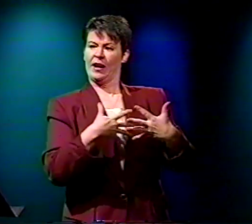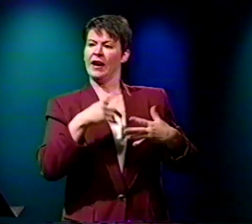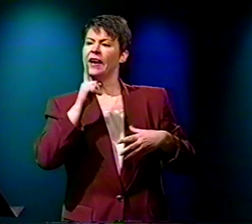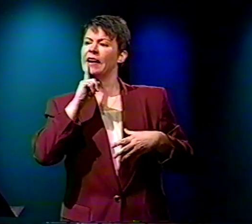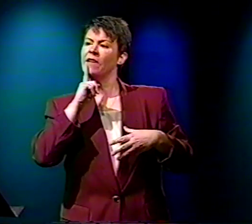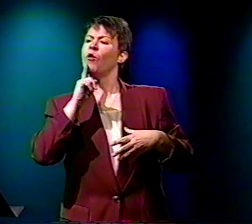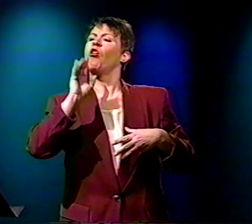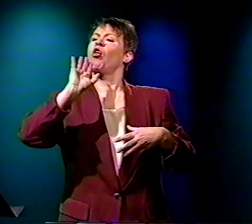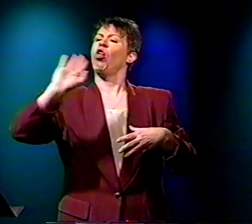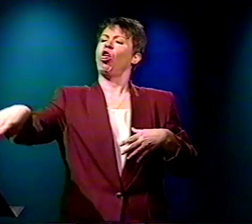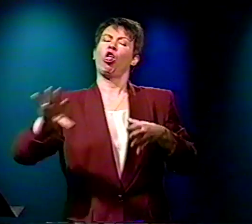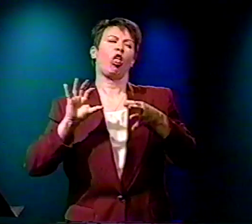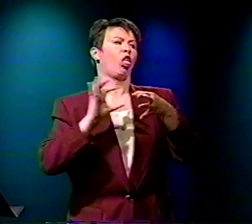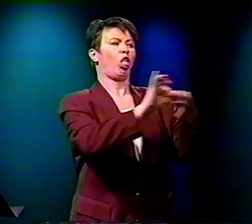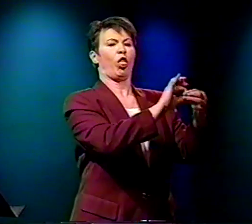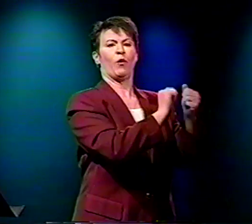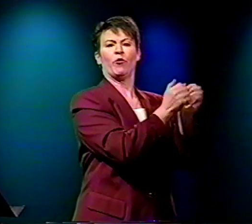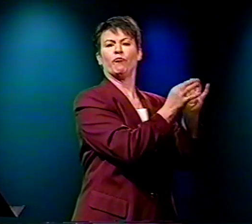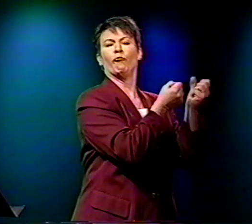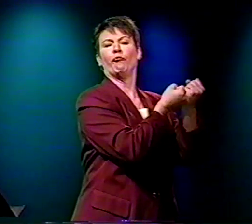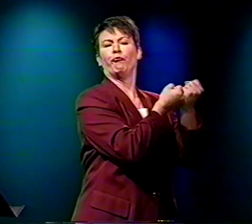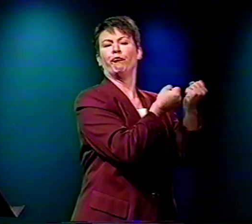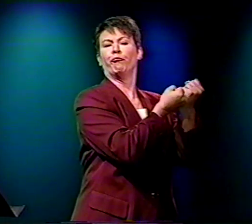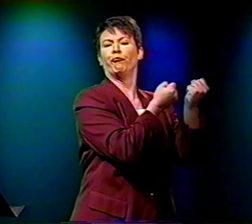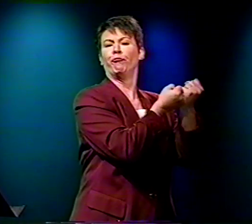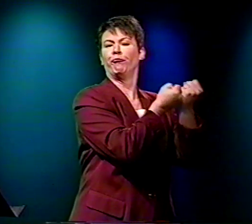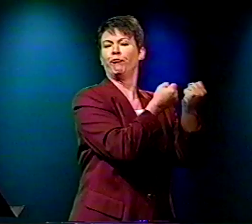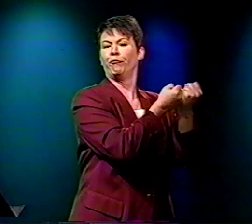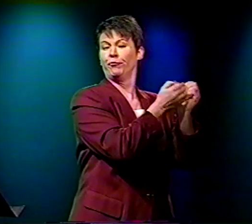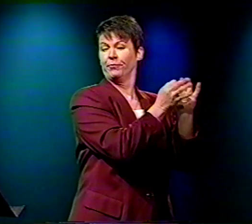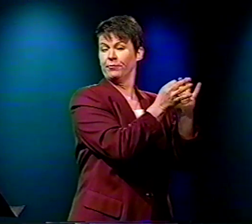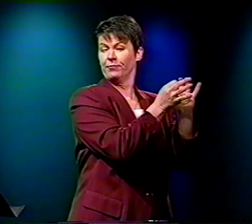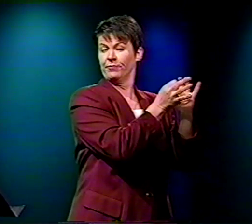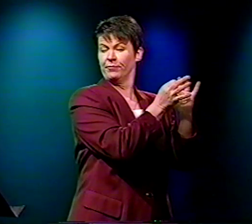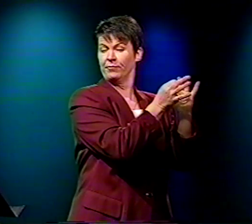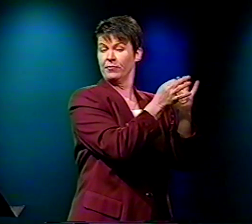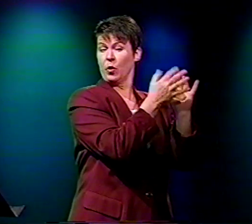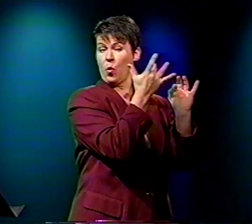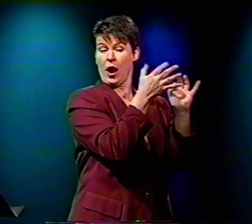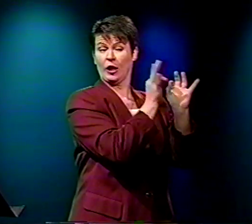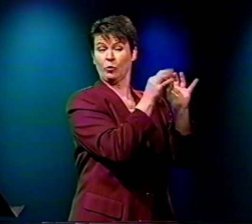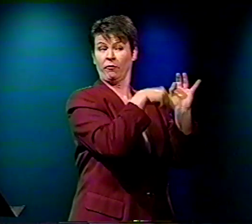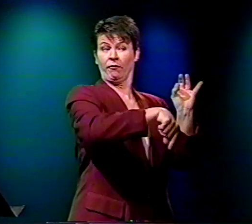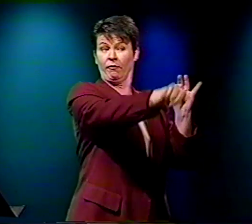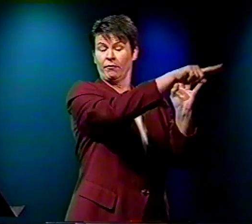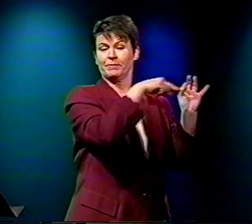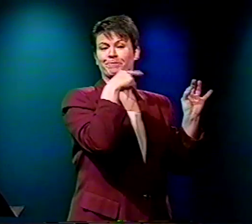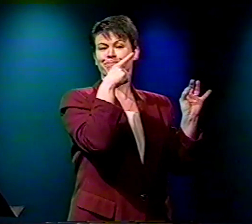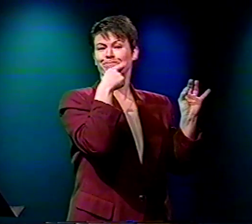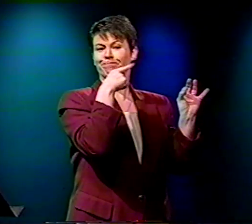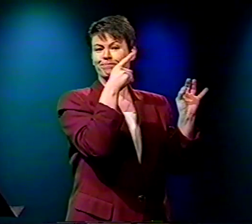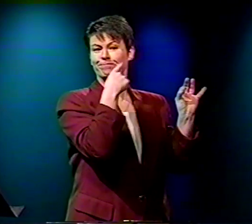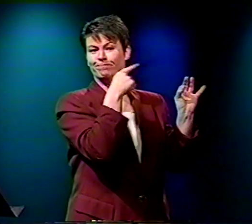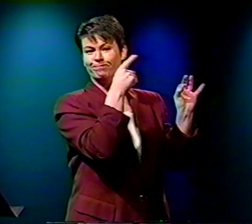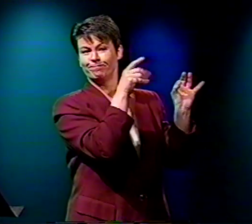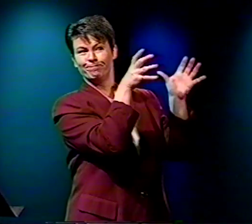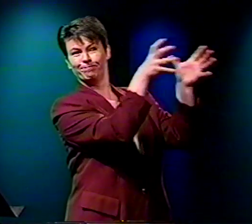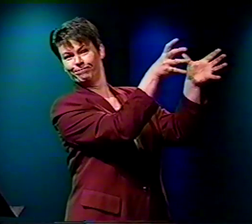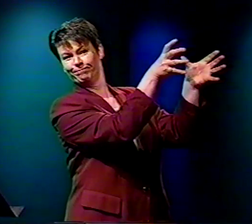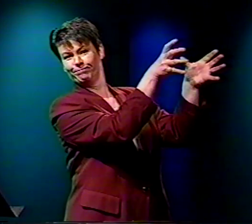interpreters because they are afraid to work with interpreters because they may be perceived by members of their own community as affiliating with hearing people if they do so,